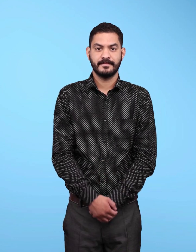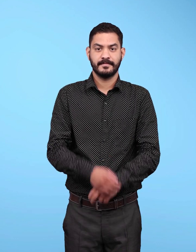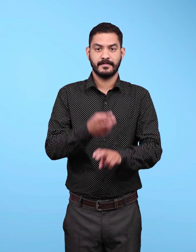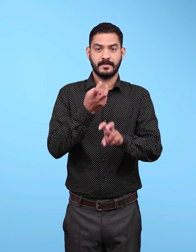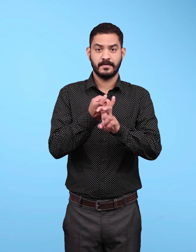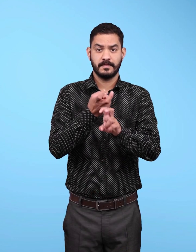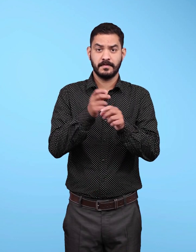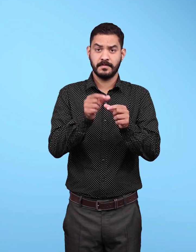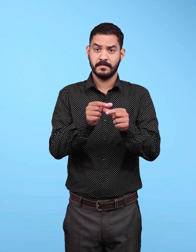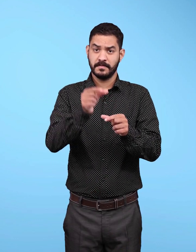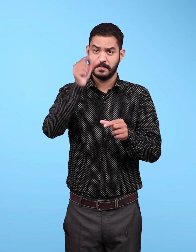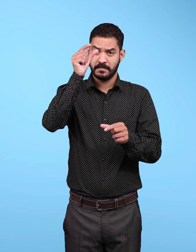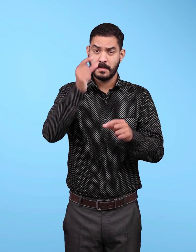Iron tools and agriculture.